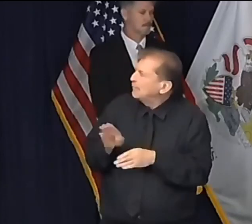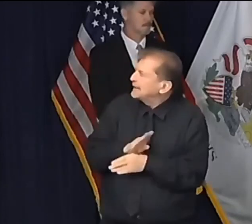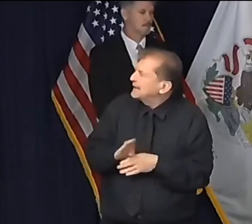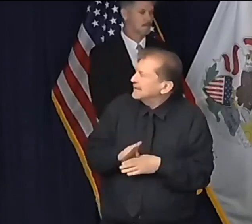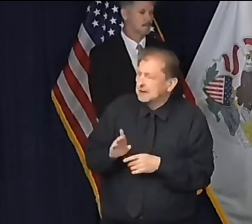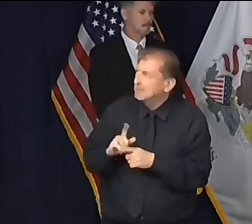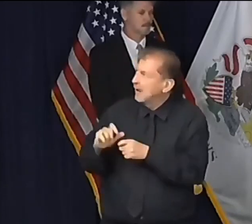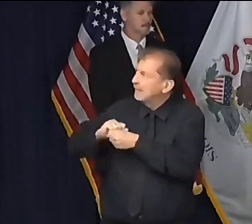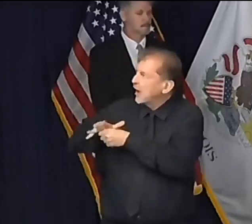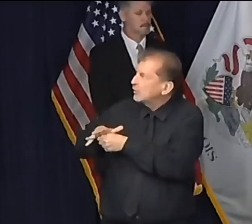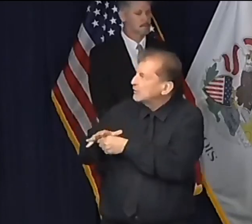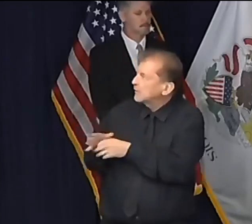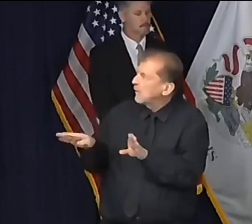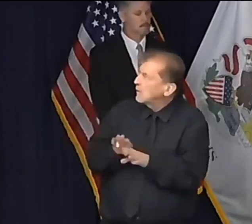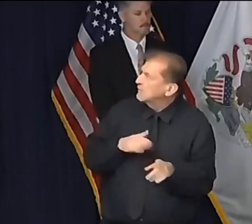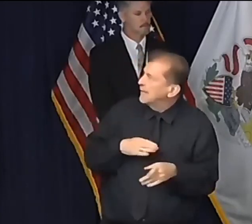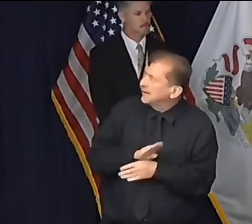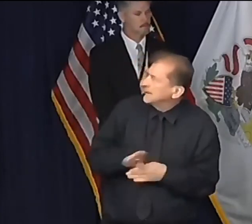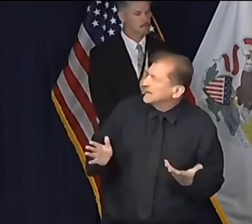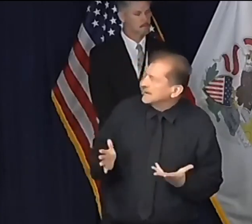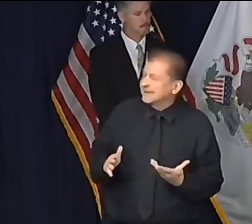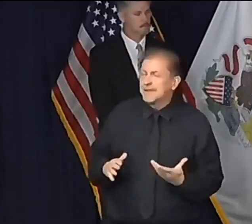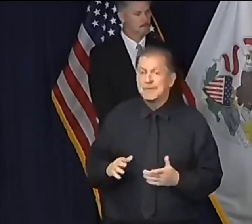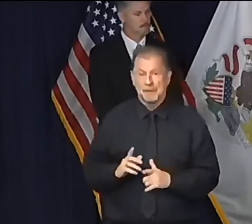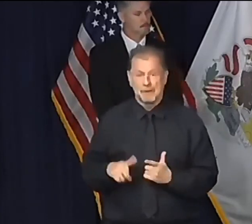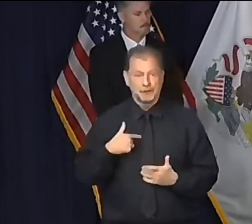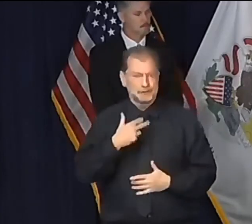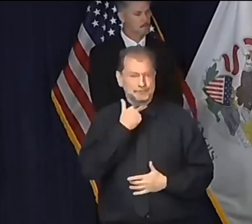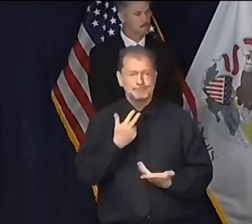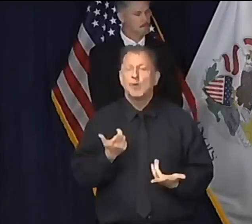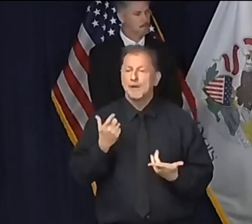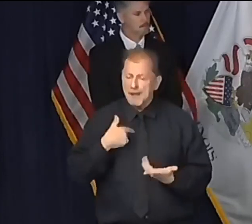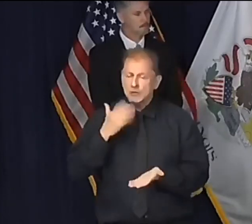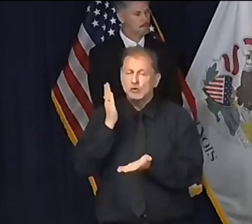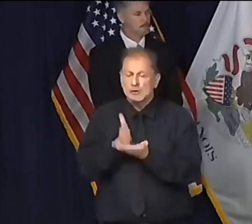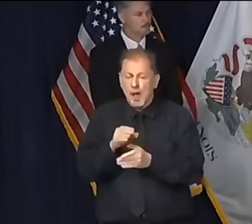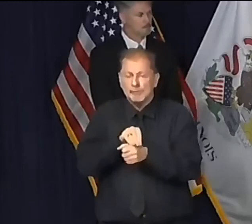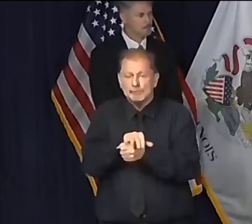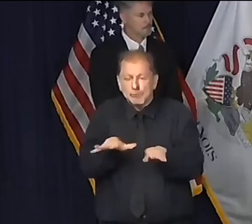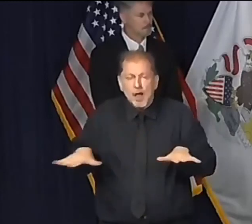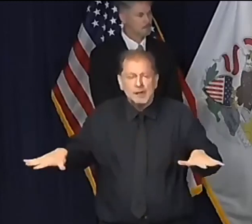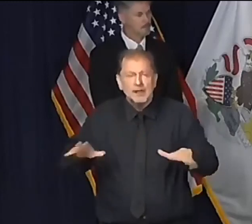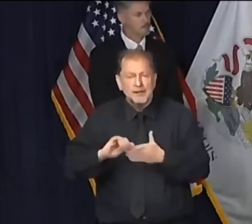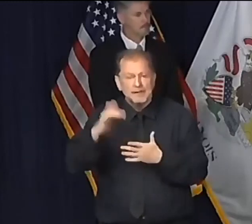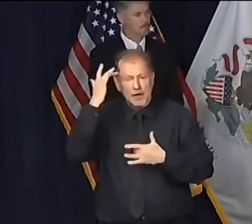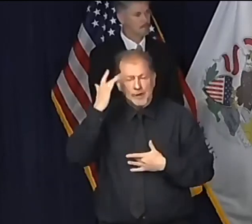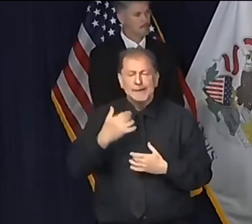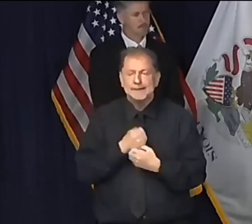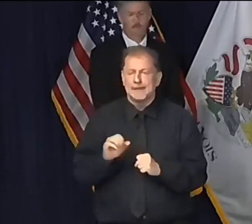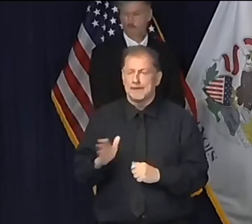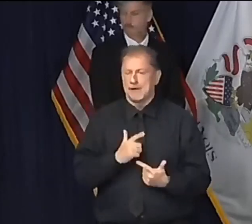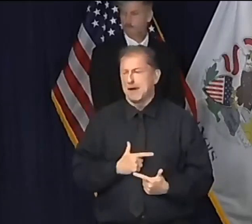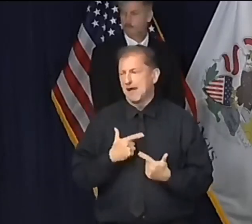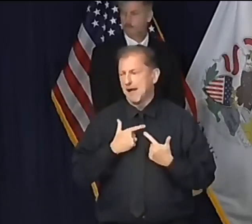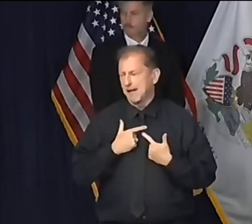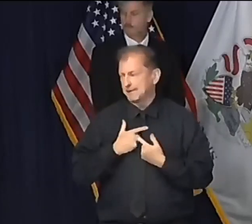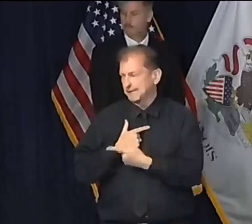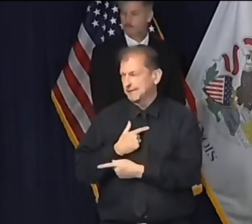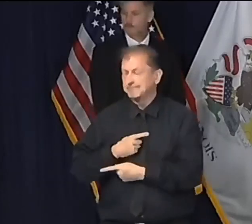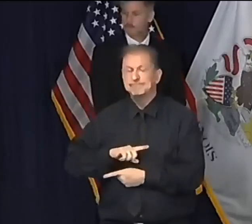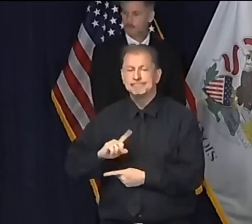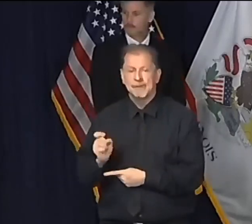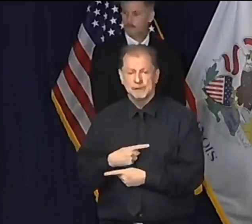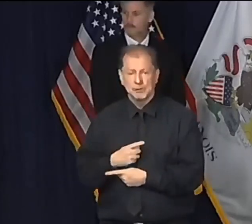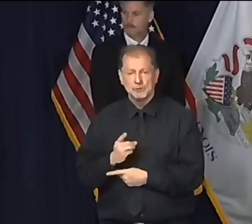and we've got to stop the spread of this virus. We've got to save lives so we can save livelihoods. This will be our last